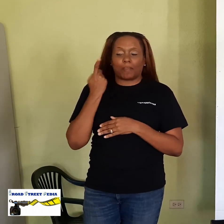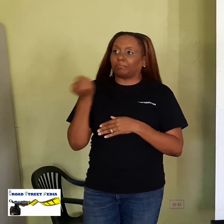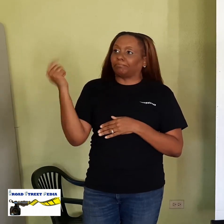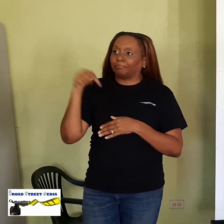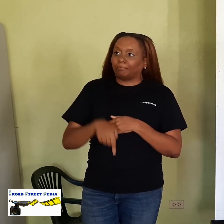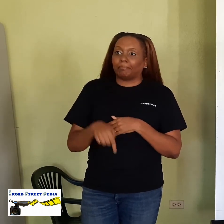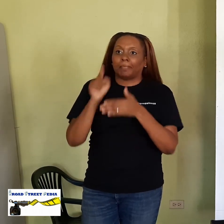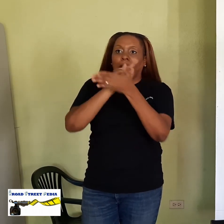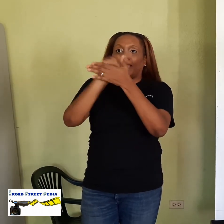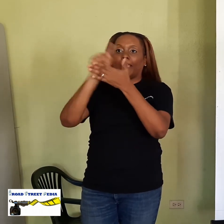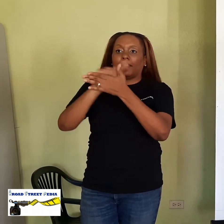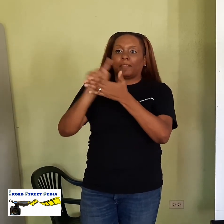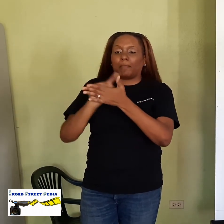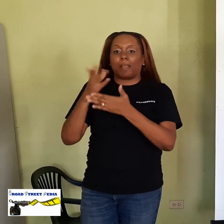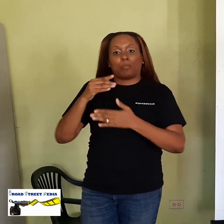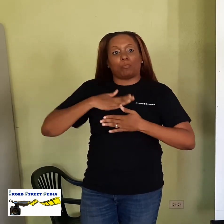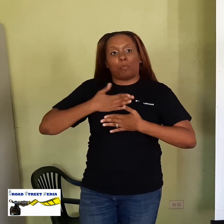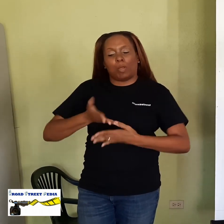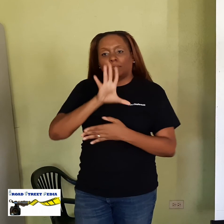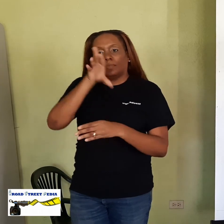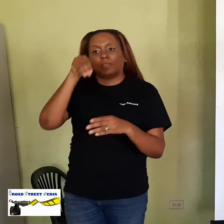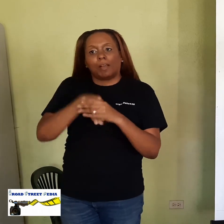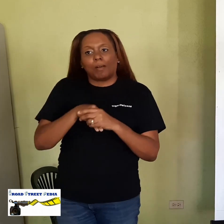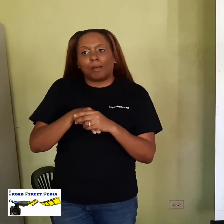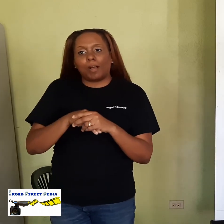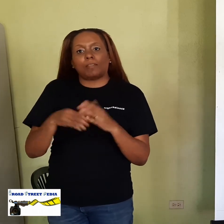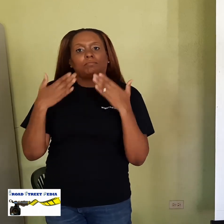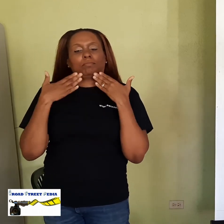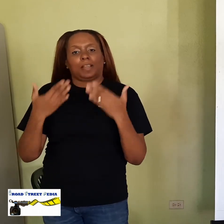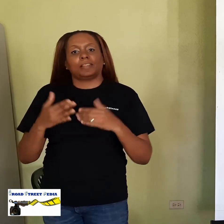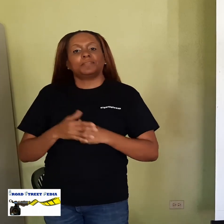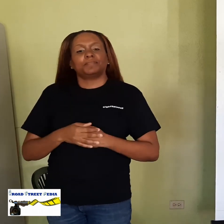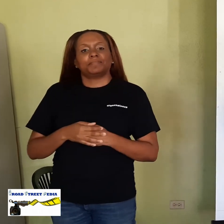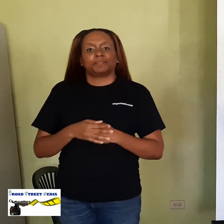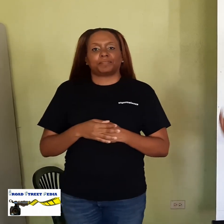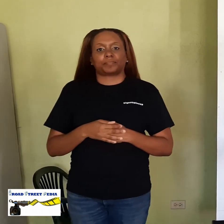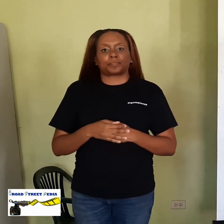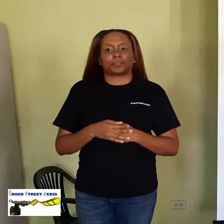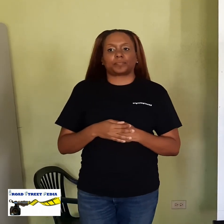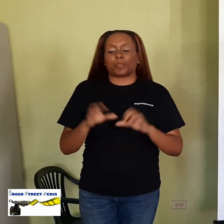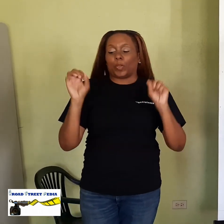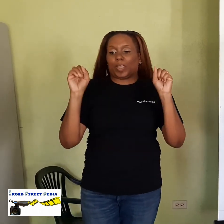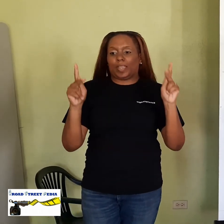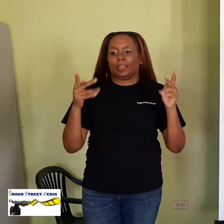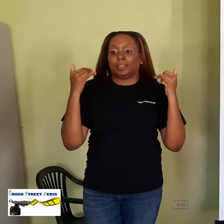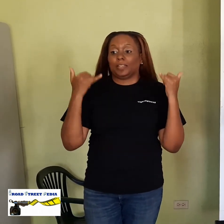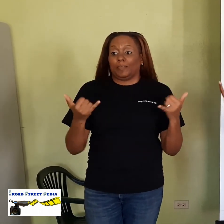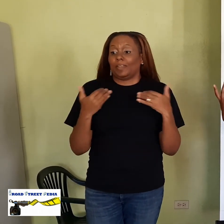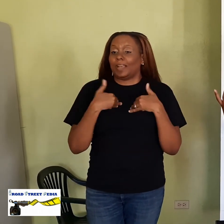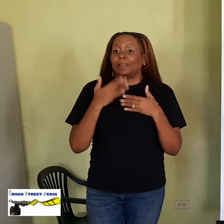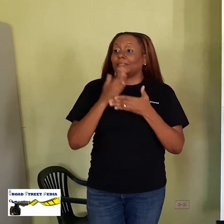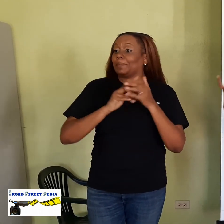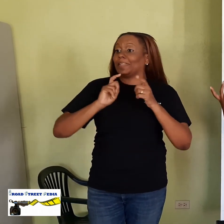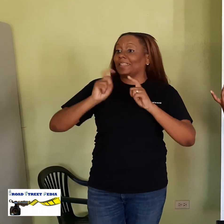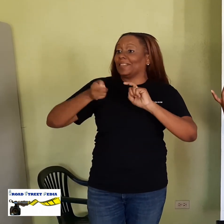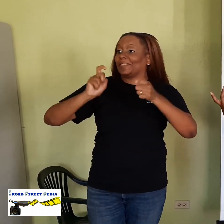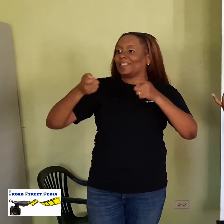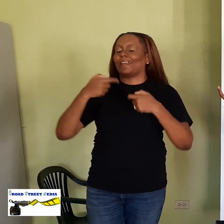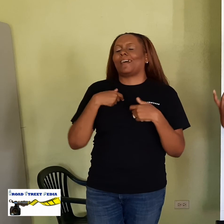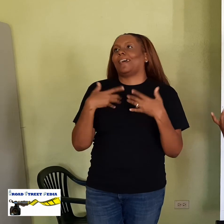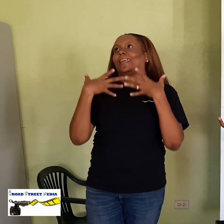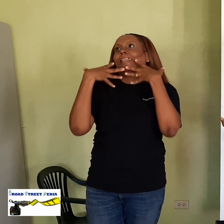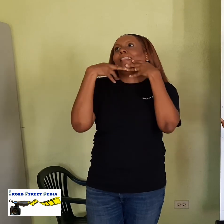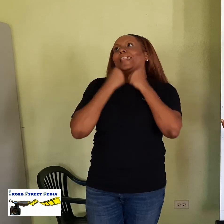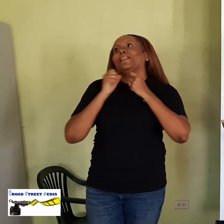here and just being willing to be a part of this and fitting us into your schedule. But without further ado, we have some gifts. I love giving gifts